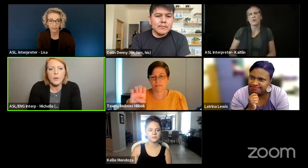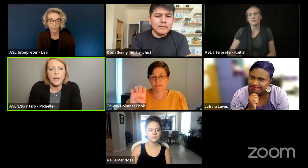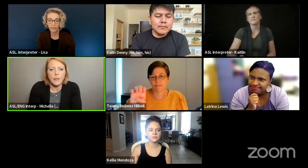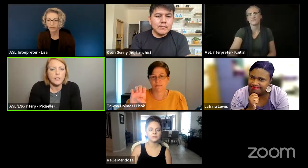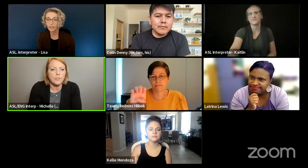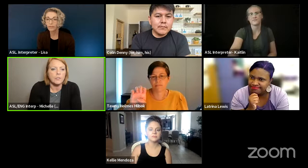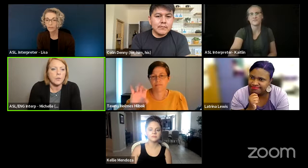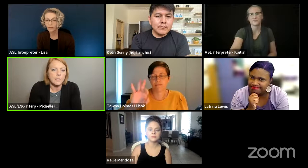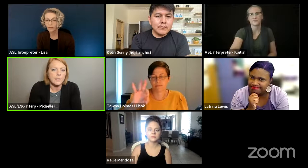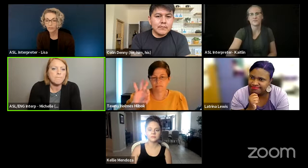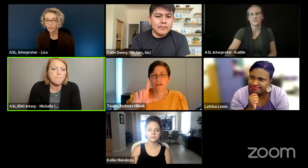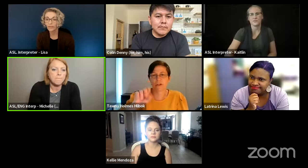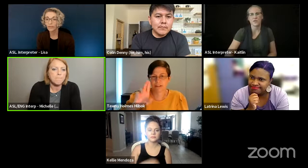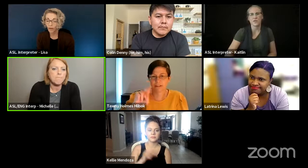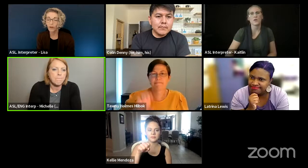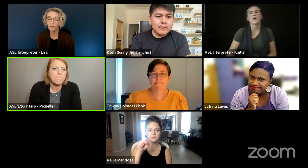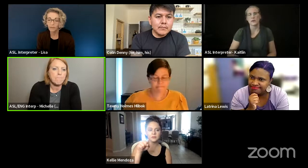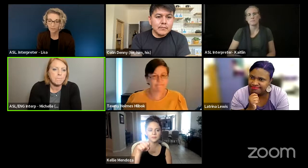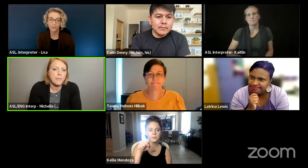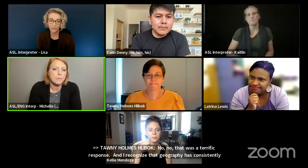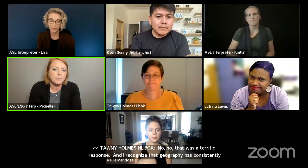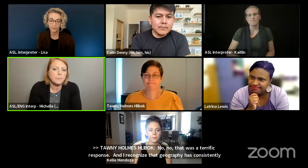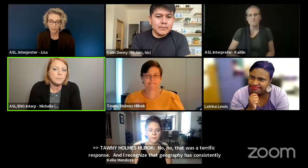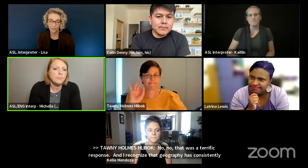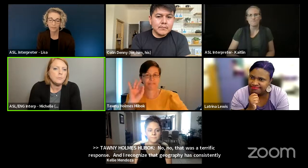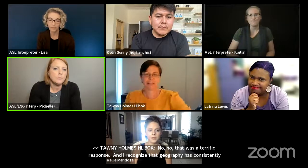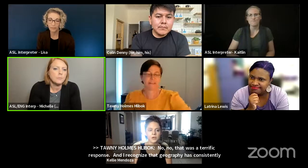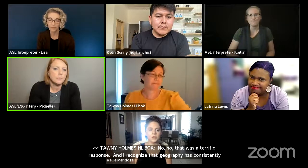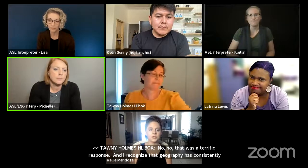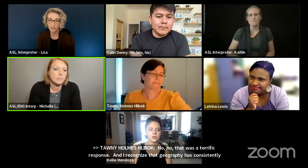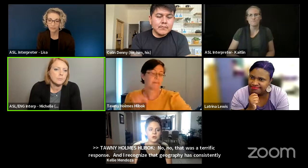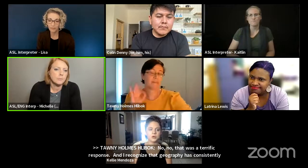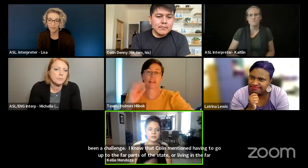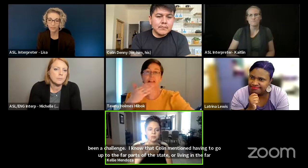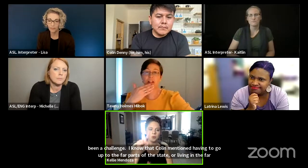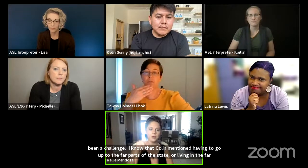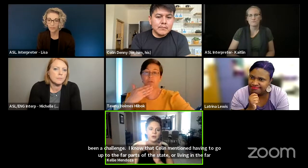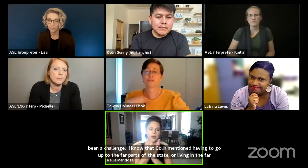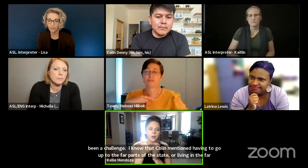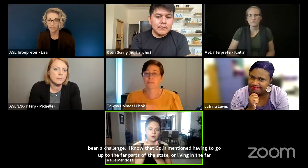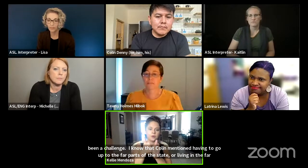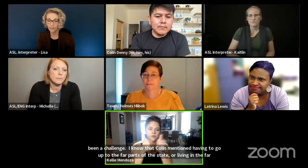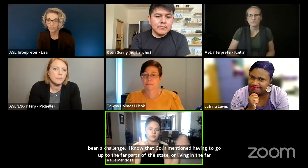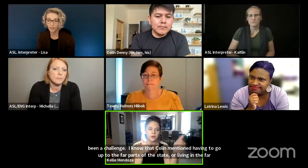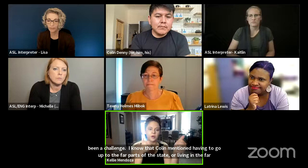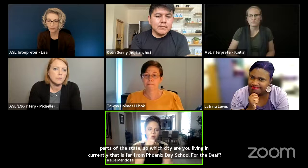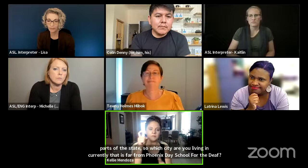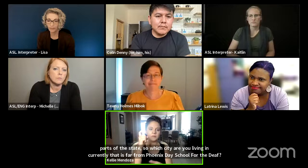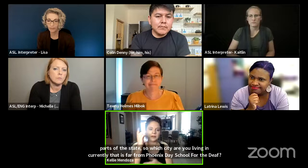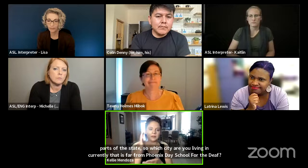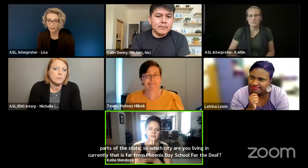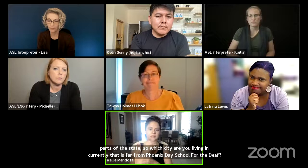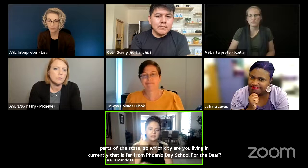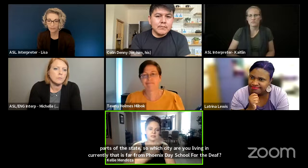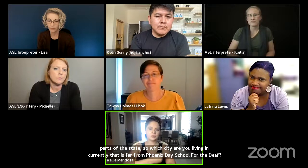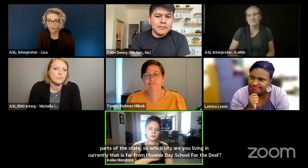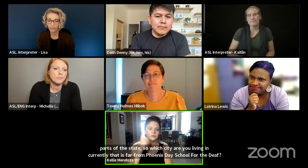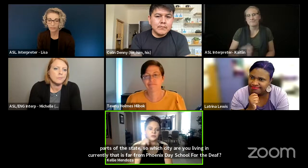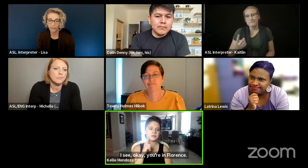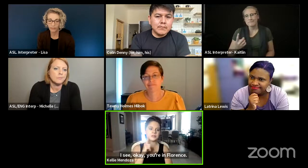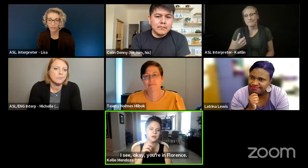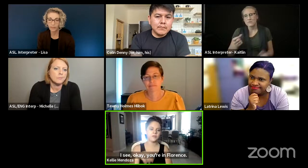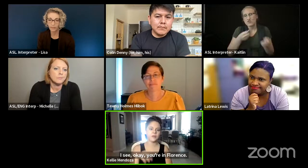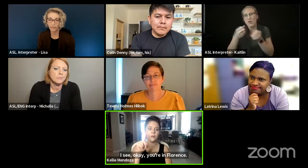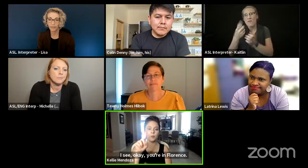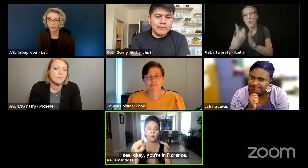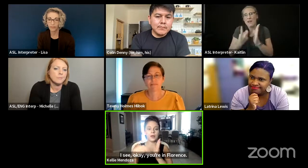I see. Okay, you're in Florence. Oh, got it. Yeah. So it's 1 hour from Phoenix Day School